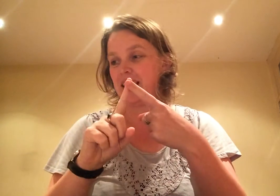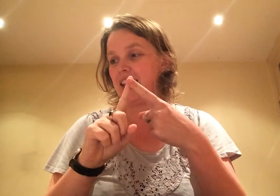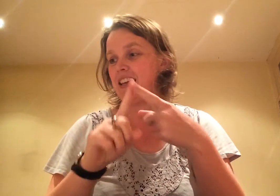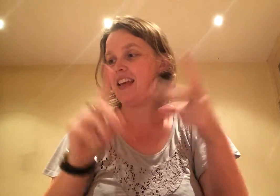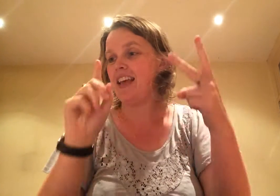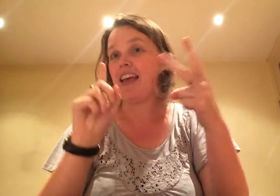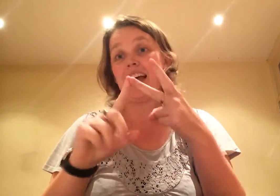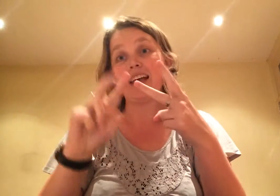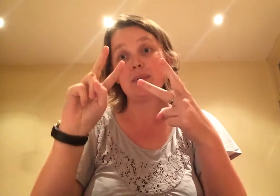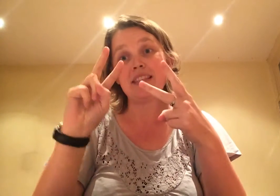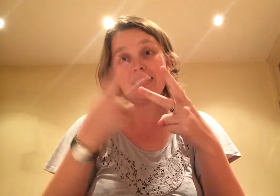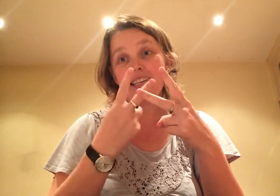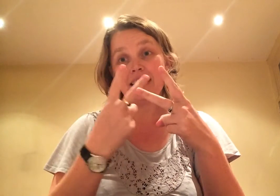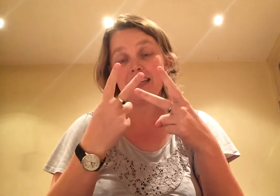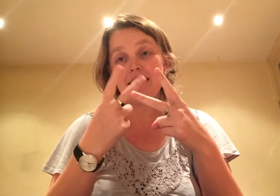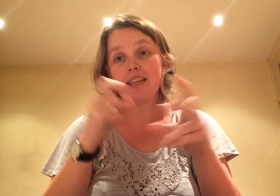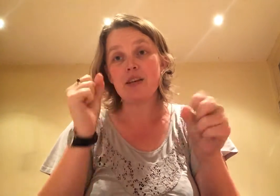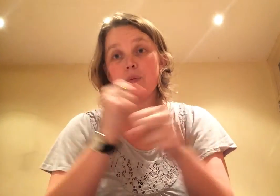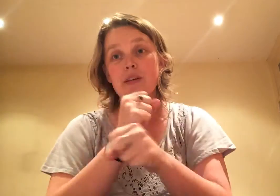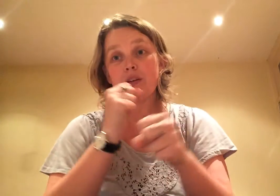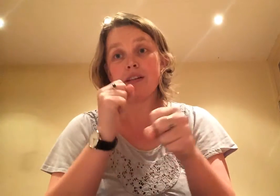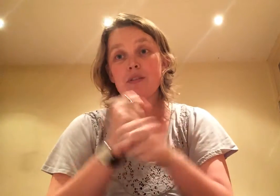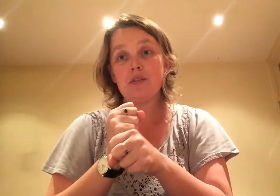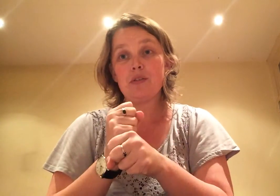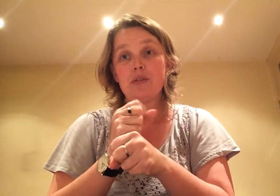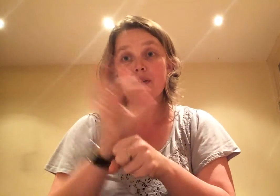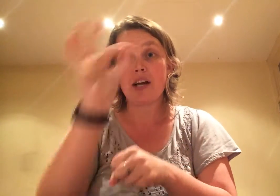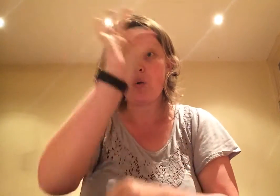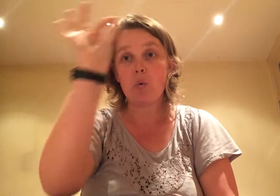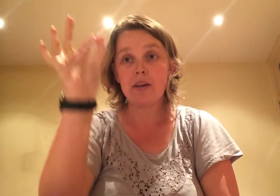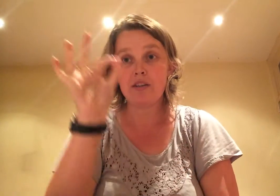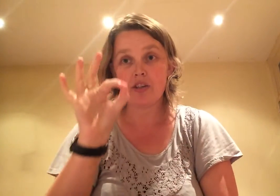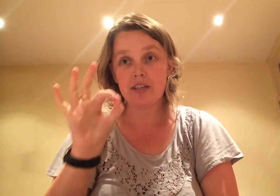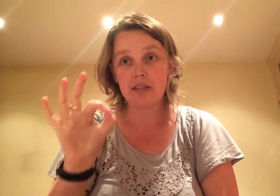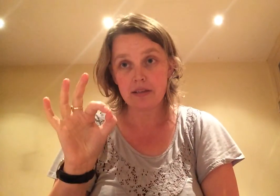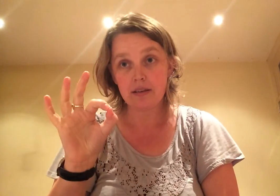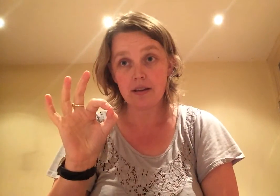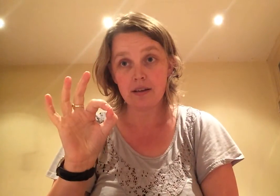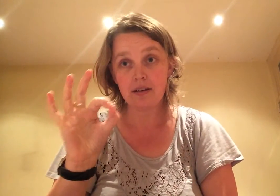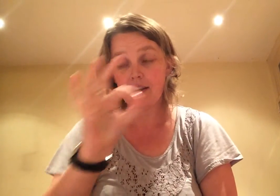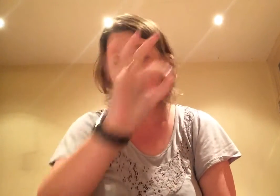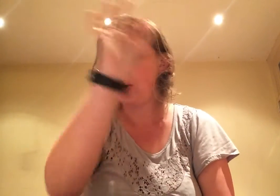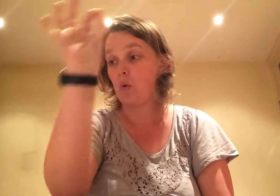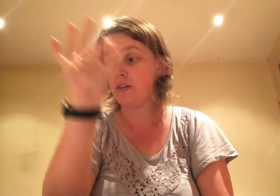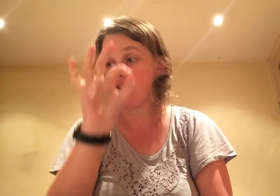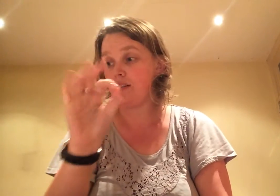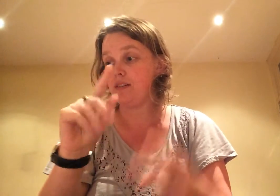Okay. Second, we're going to do questions. Okay, questions.